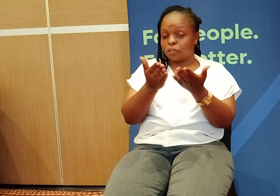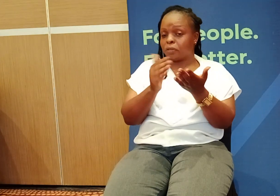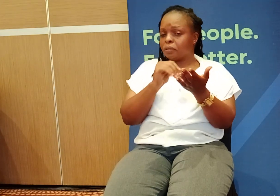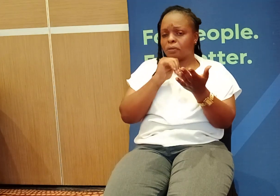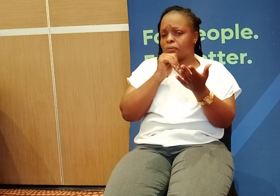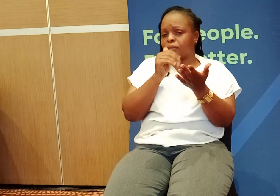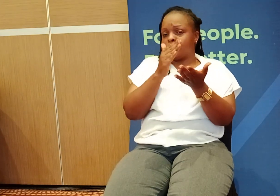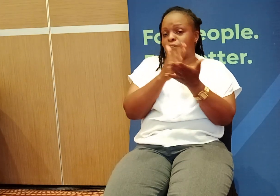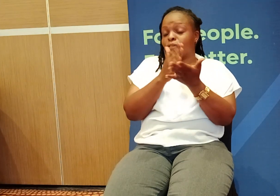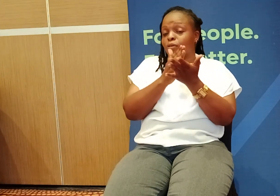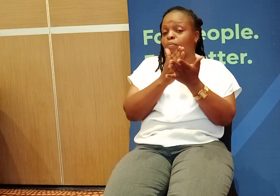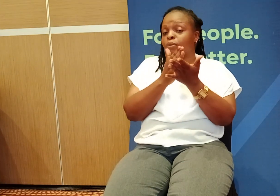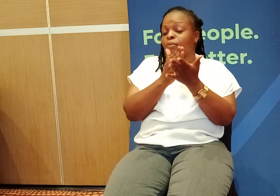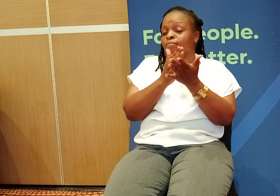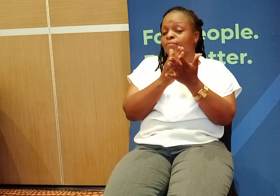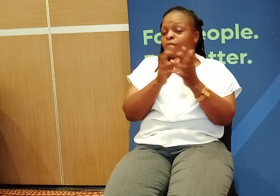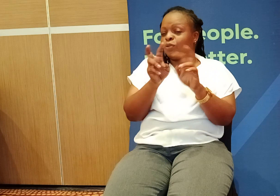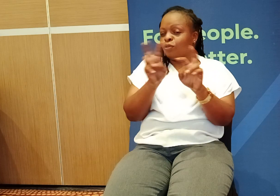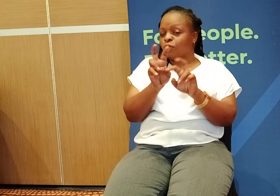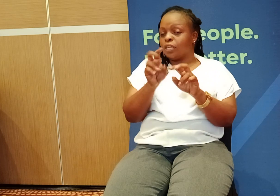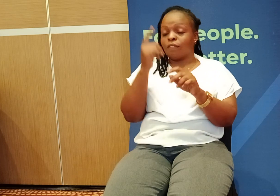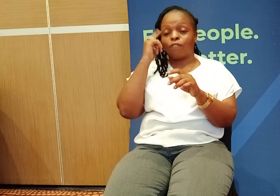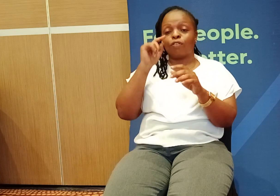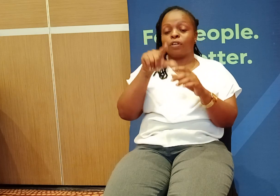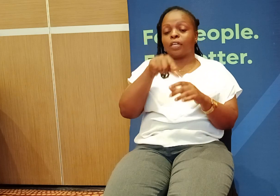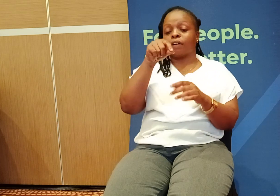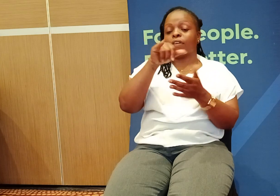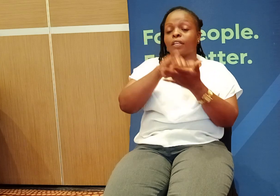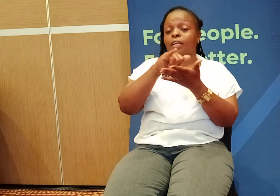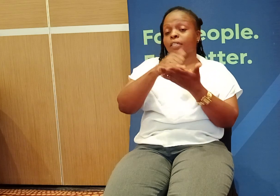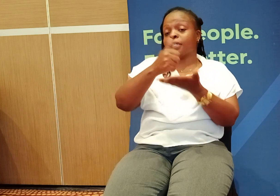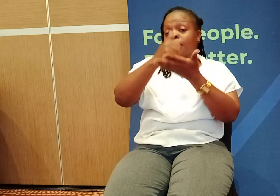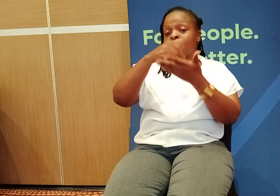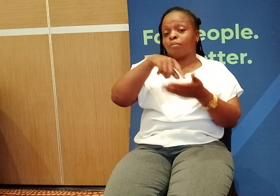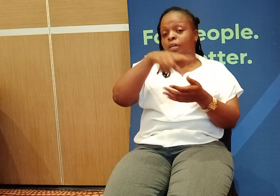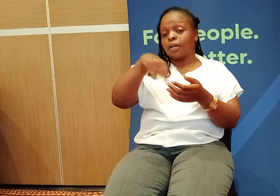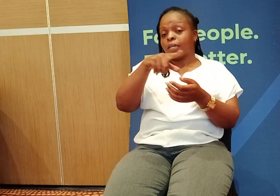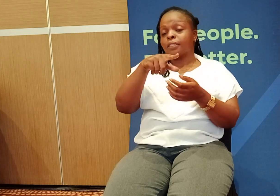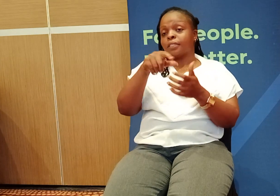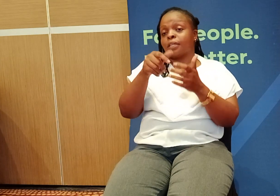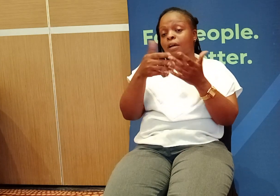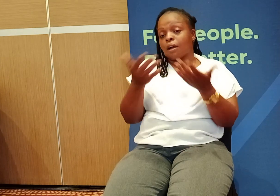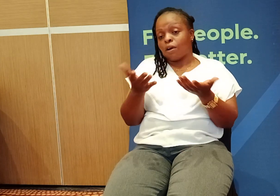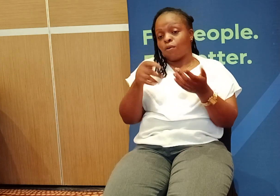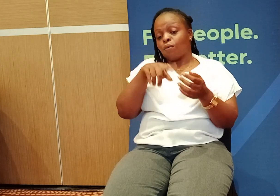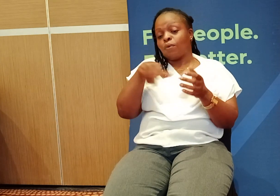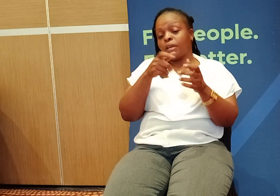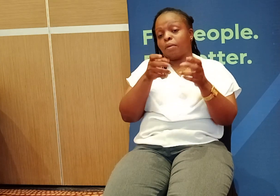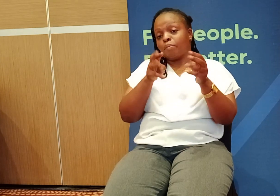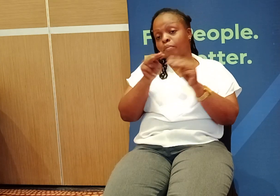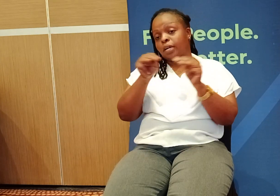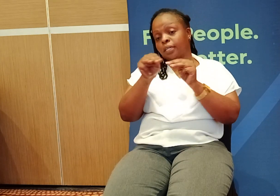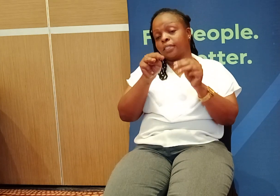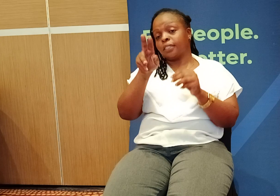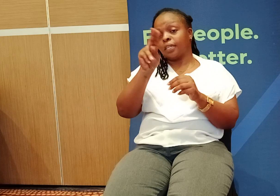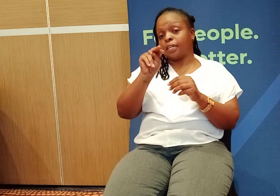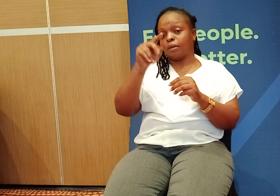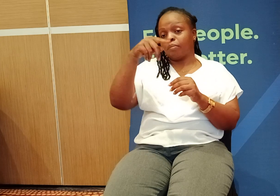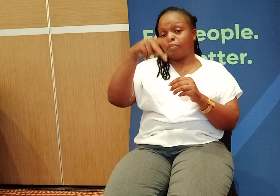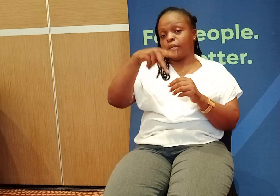chasing for recovery. So that will help us in terms of how we manage the NPL and accounting, but we will